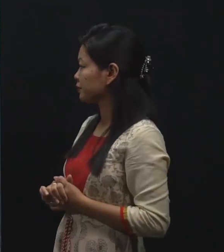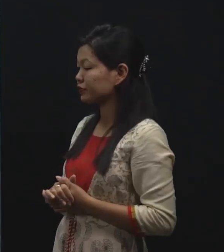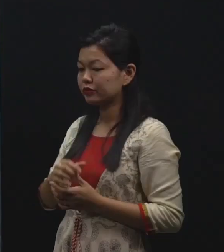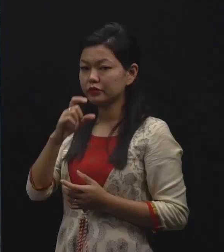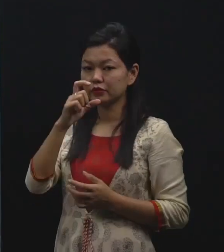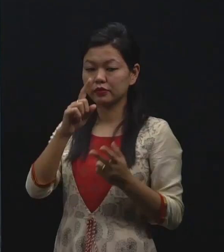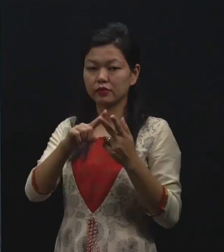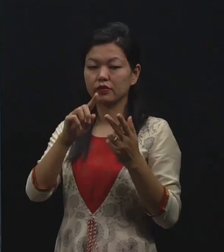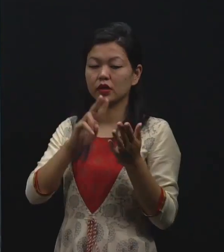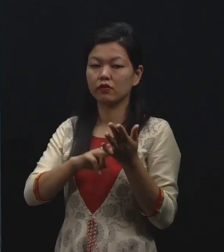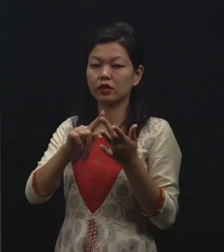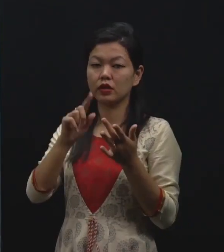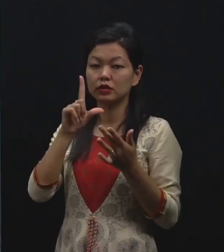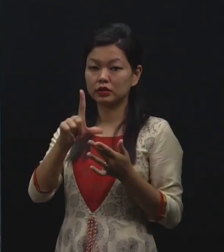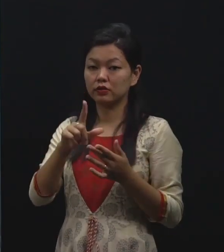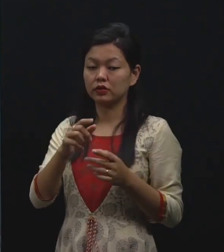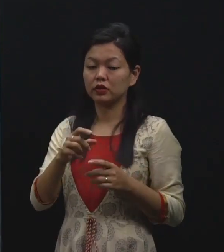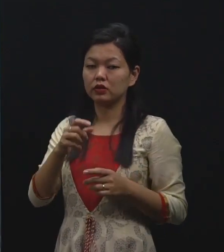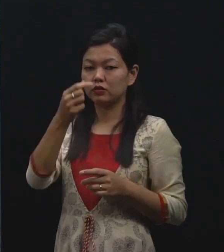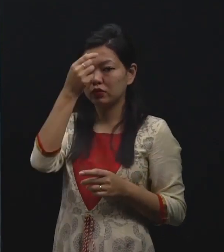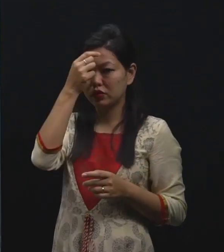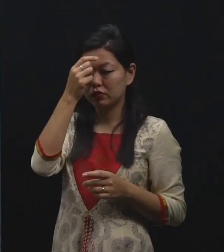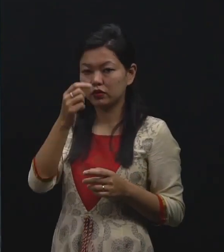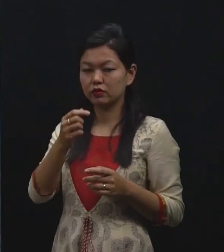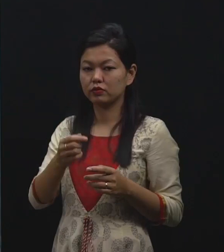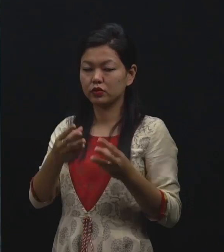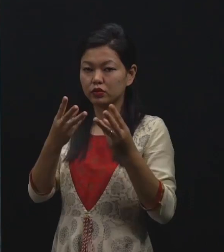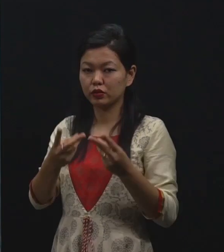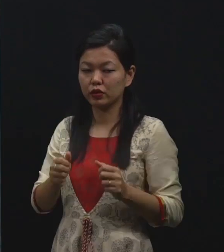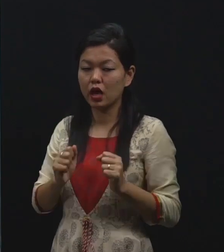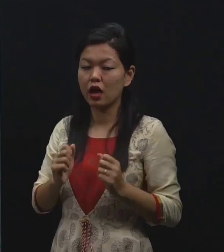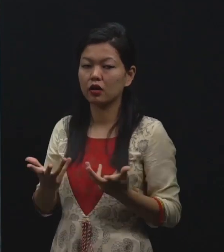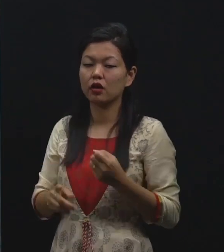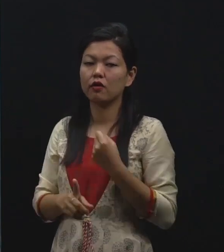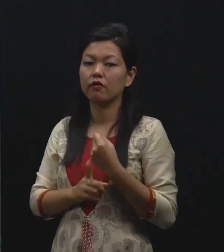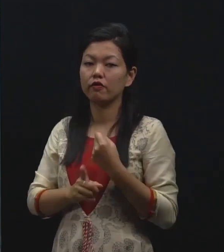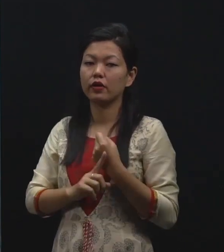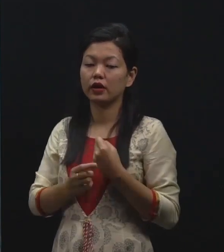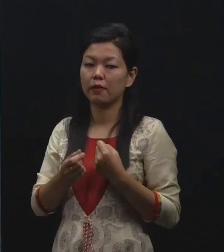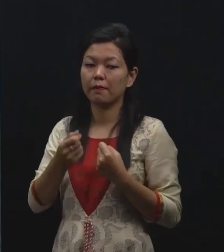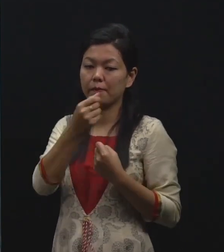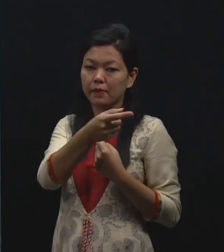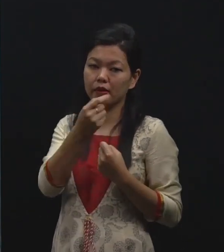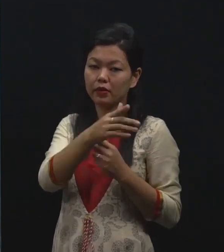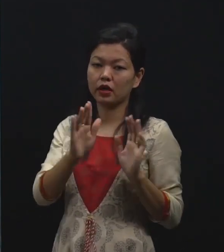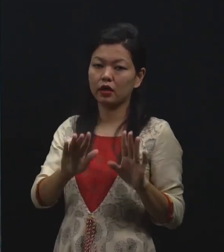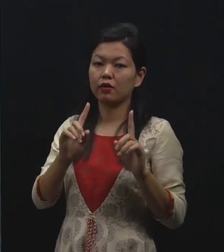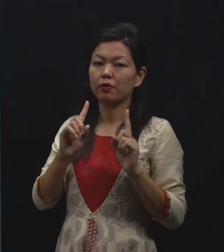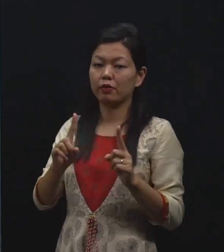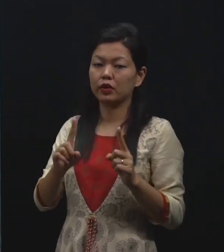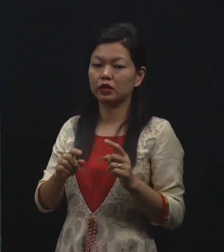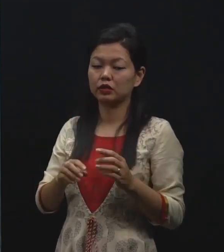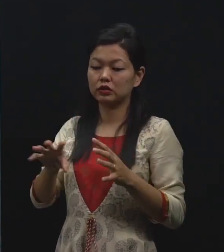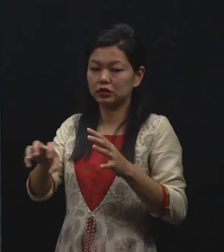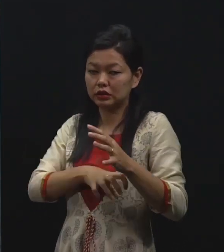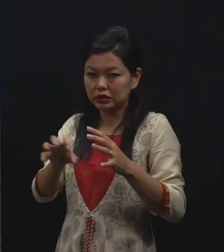fines, or even if they are sent to jail, it's not for a very long term, okay. However, for the criminal cases, sometimes the person has